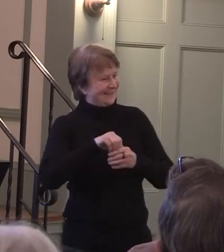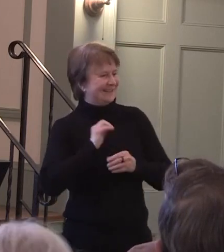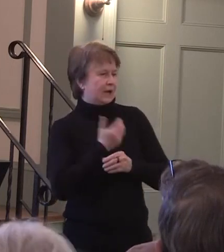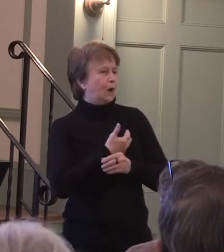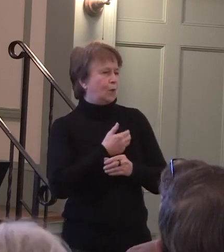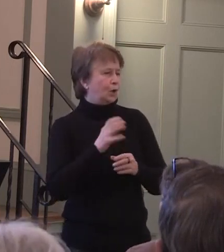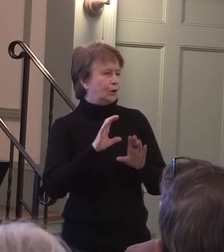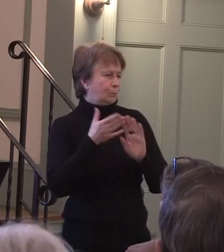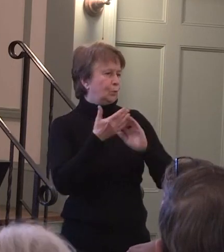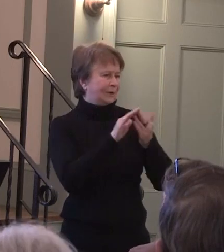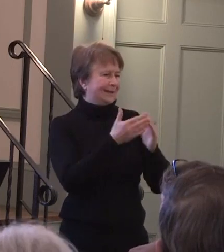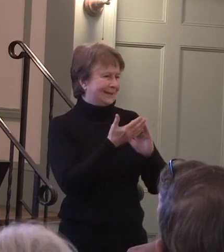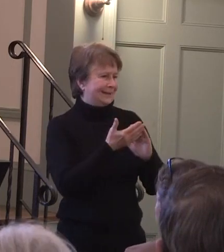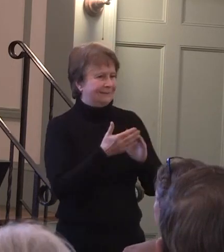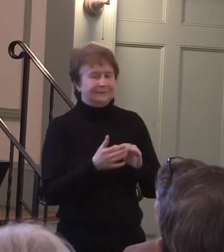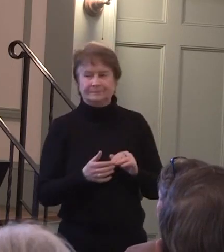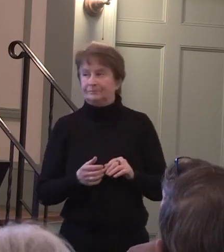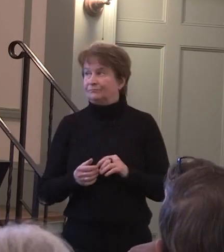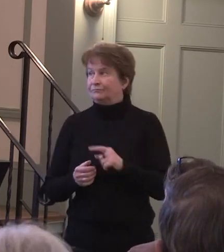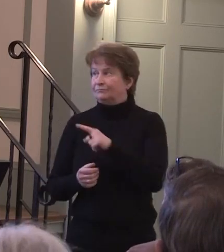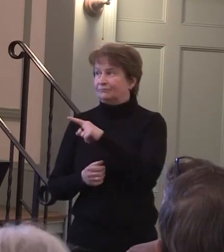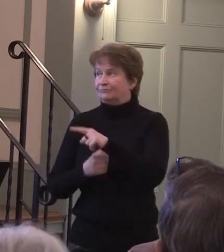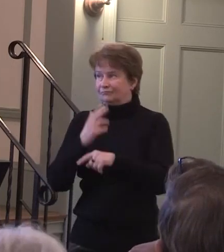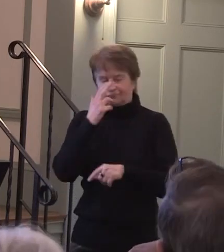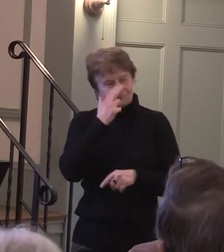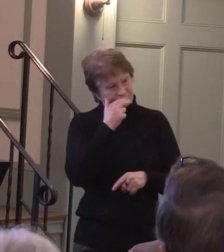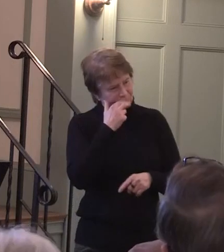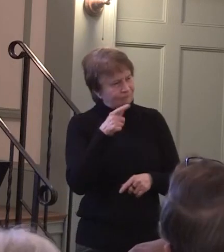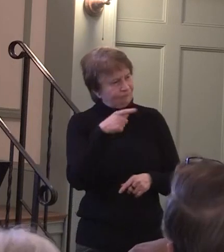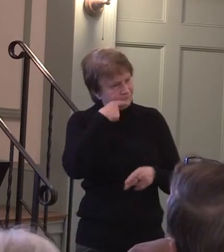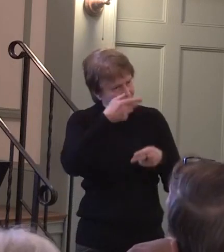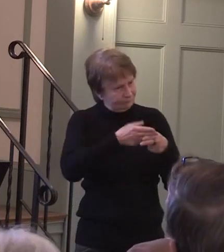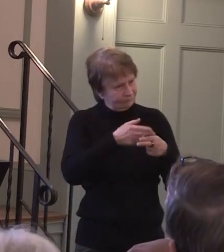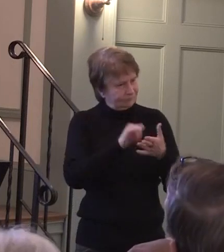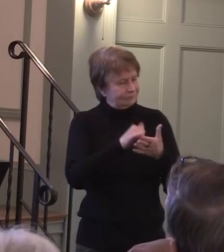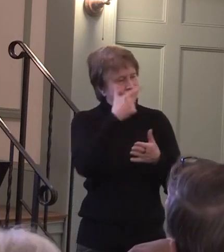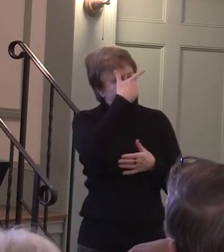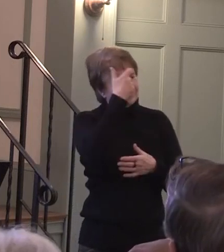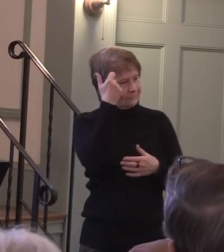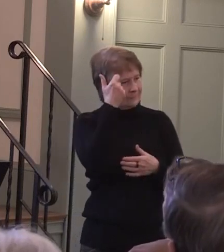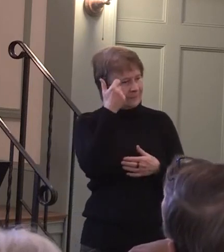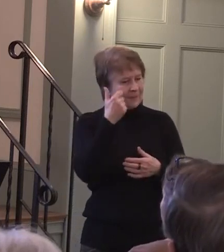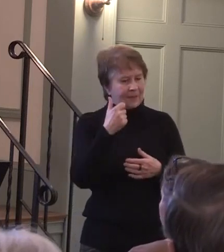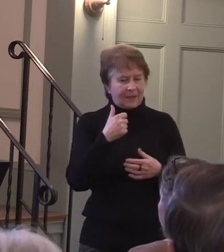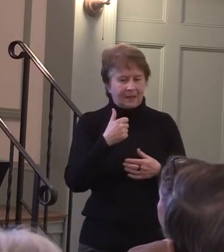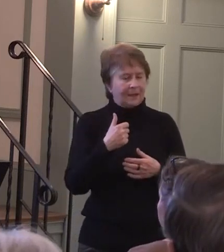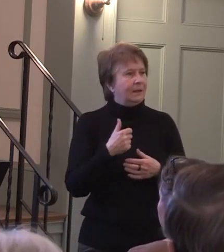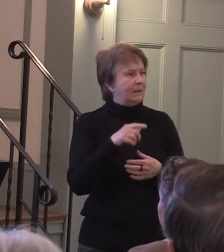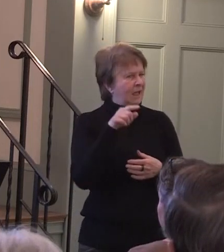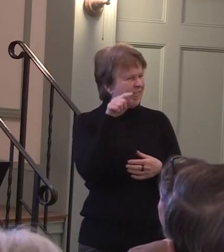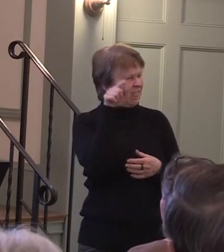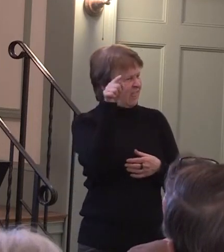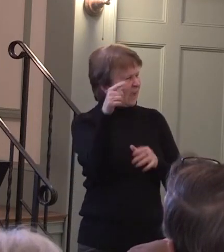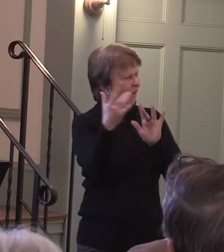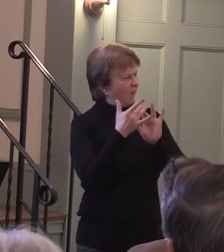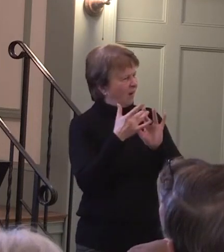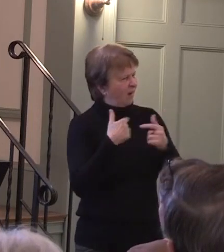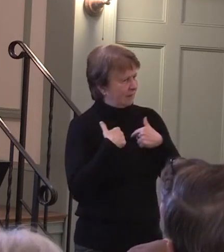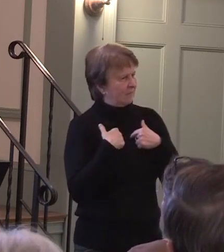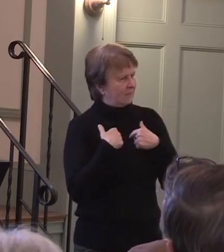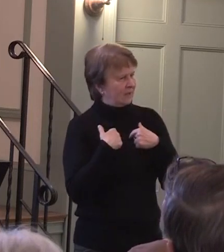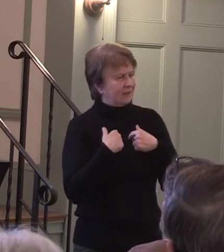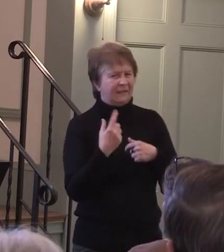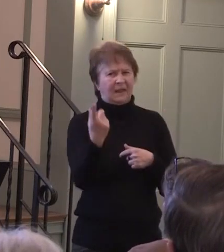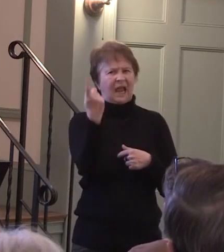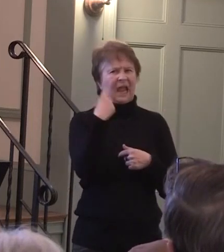know? Actually, it's funny you bring that up because I was contacted by them. They